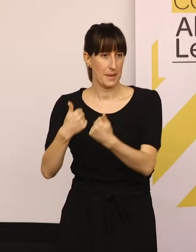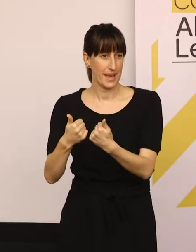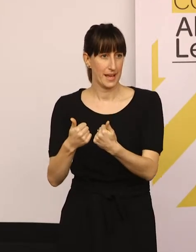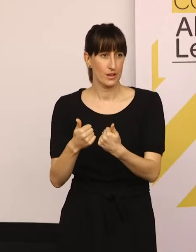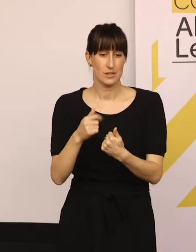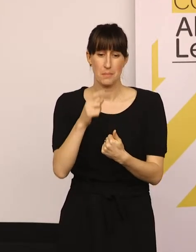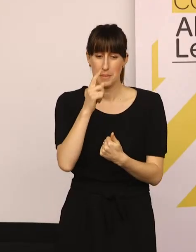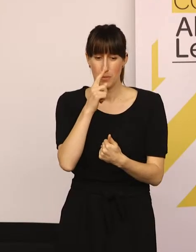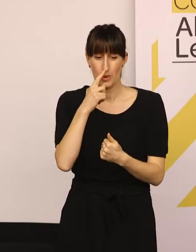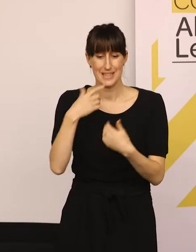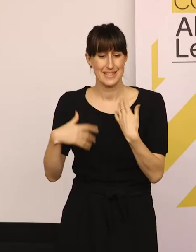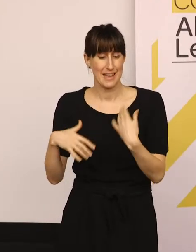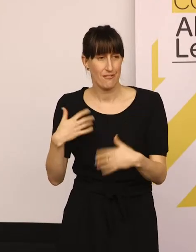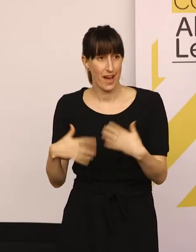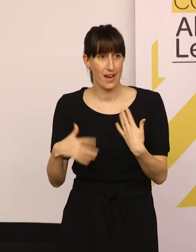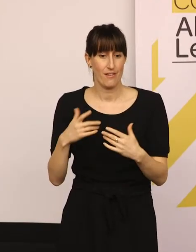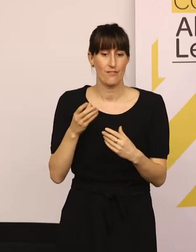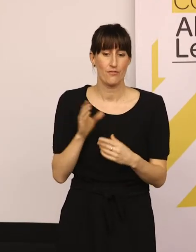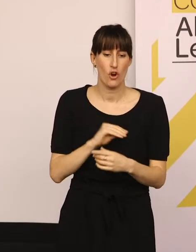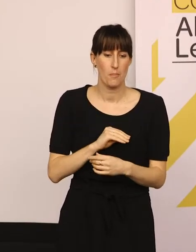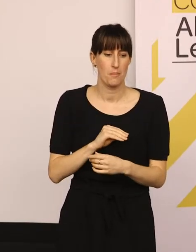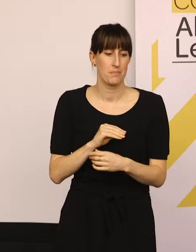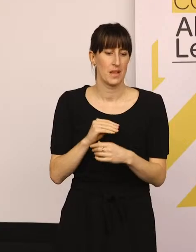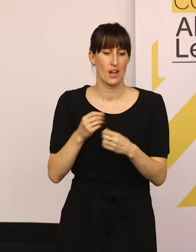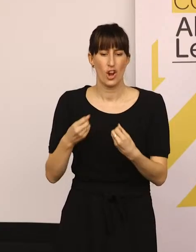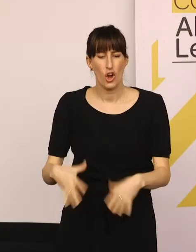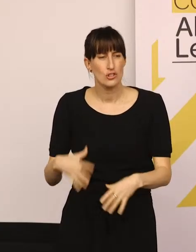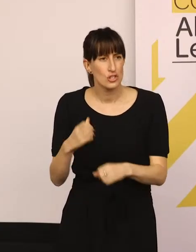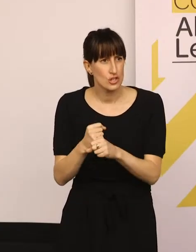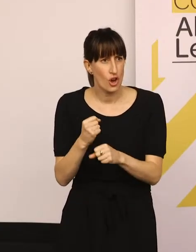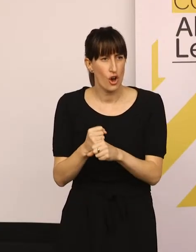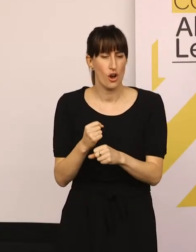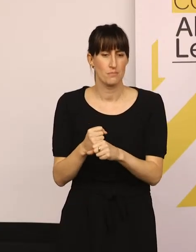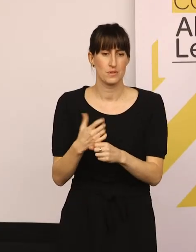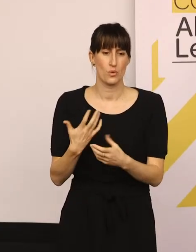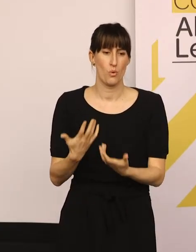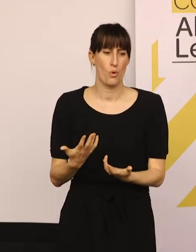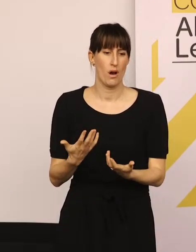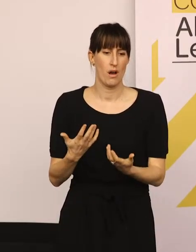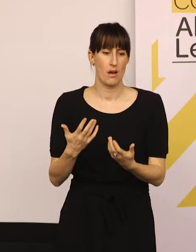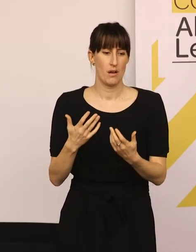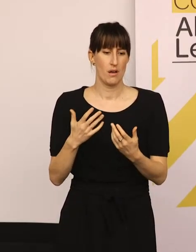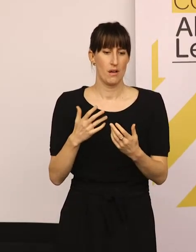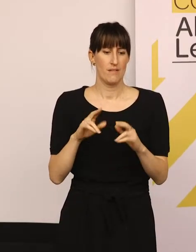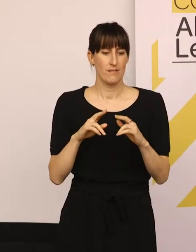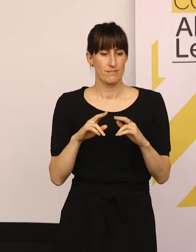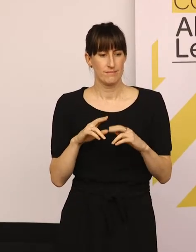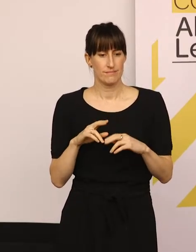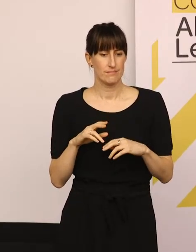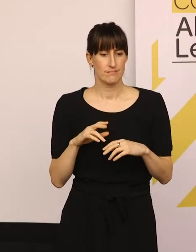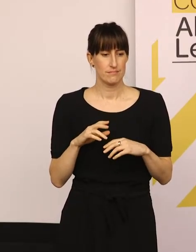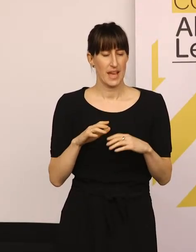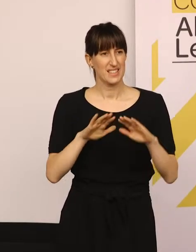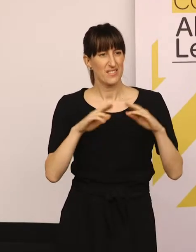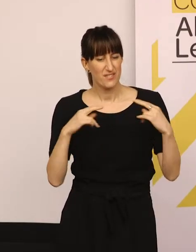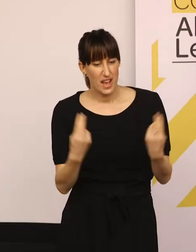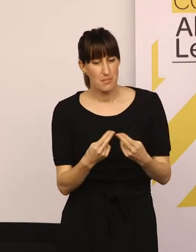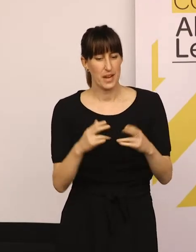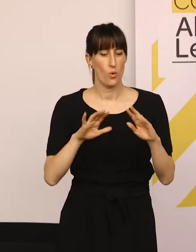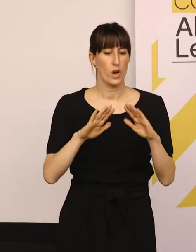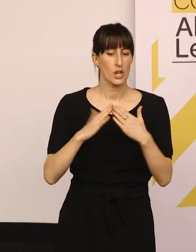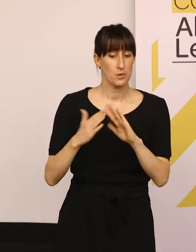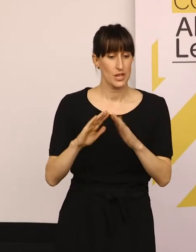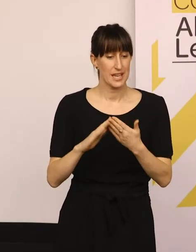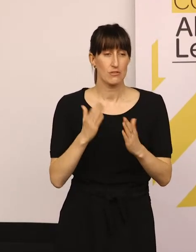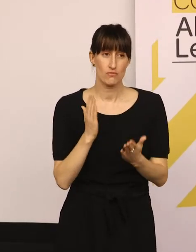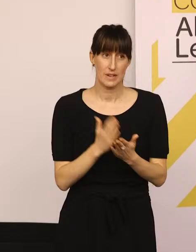significantly economically as communities or as individuals, as family whānau and as communities, and it's very important that they reach out for